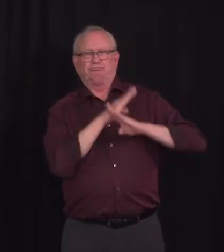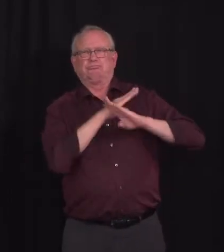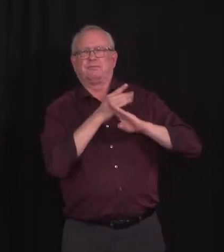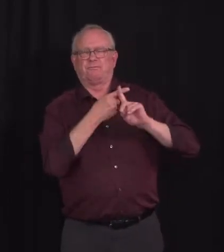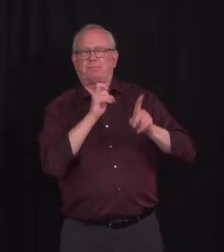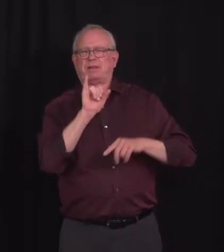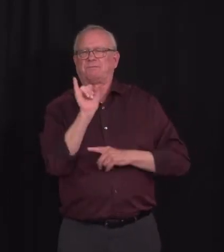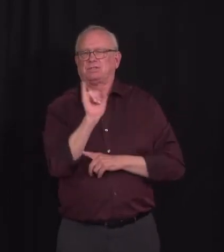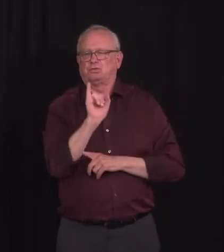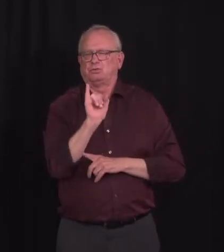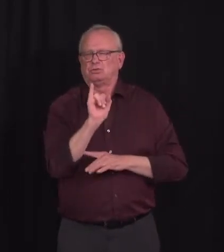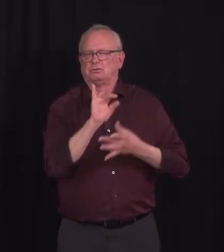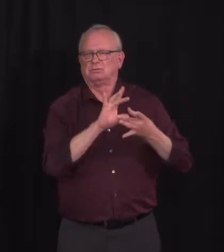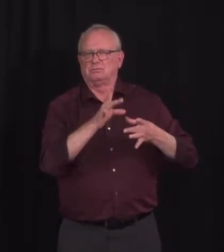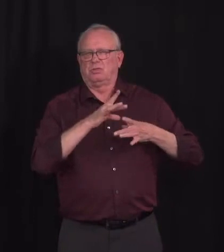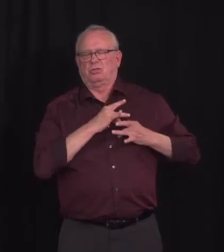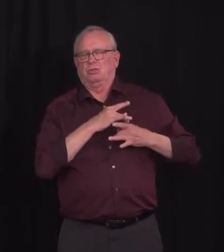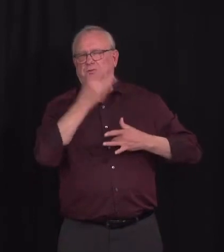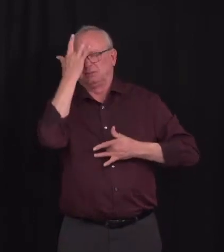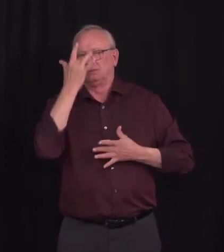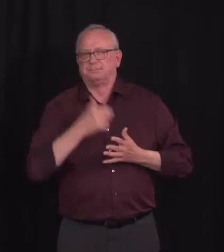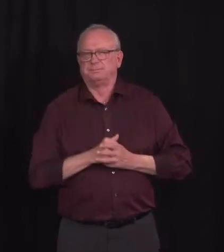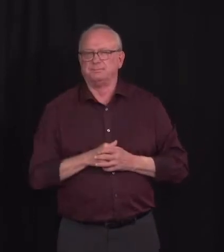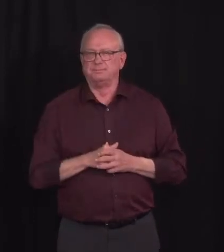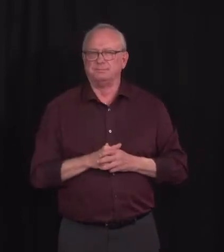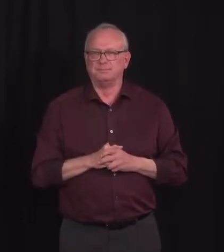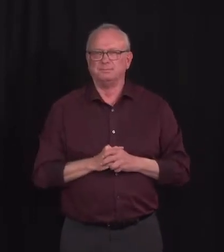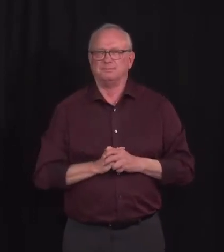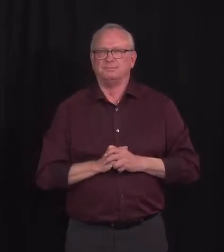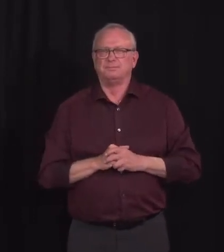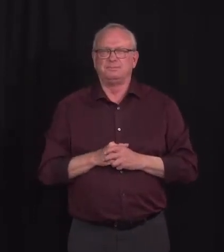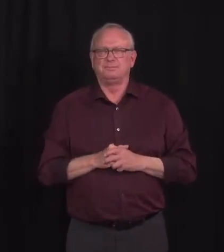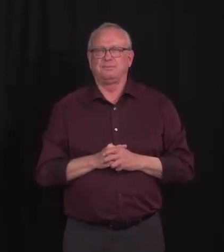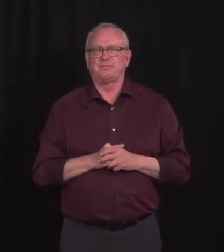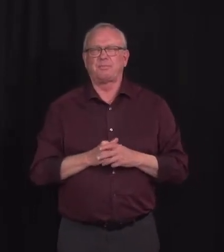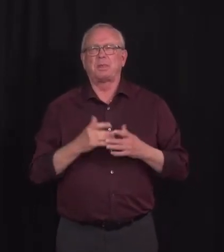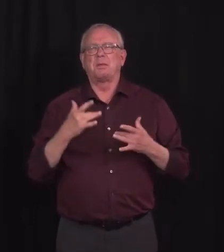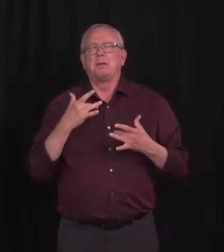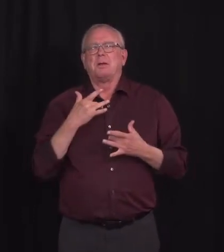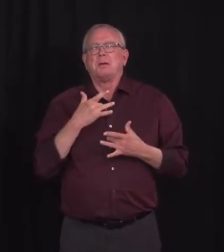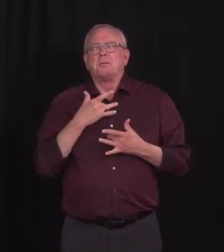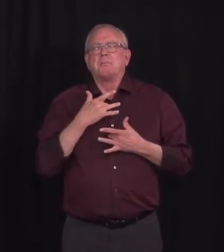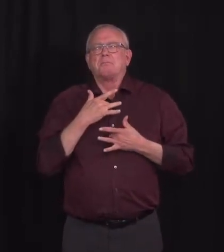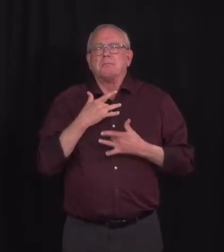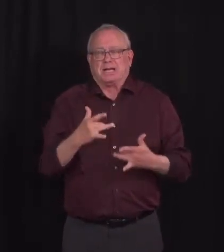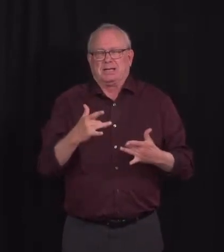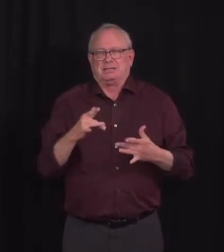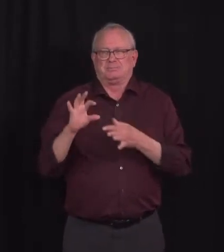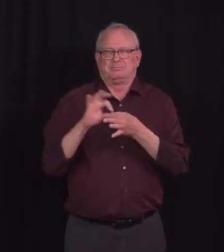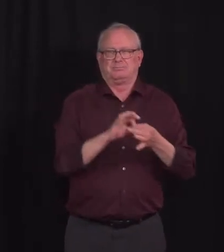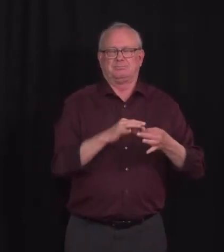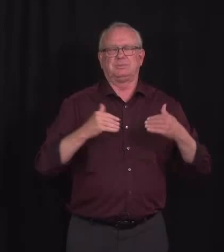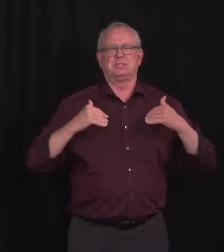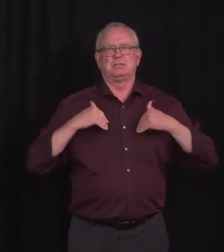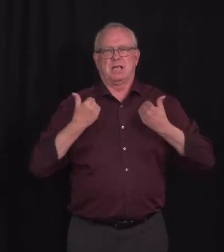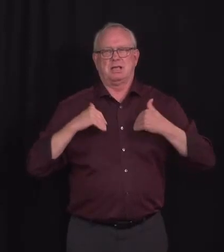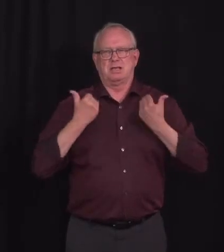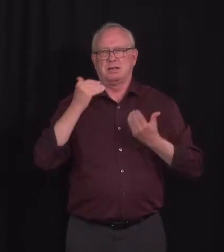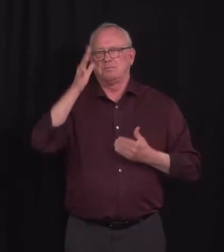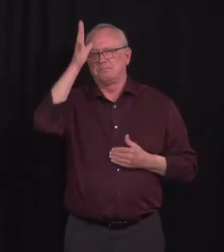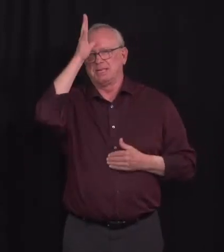This is being reported after vaccination most often in younger males and more frequently after a second dose of